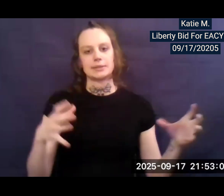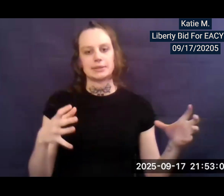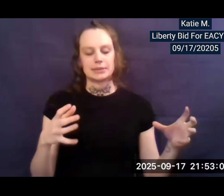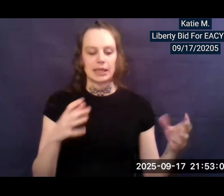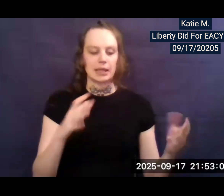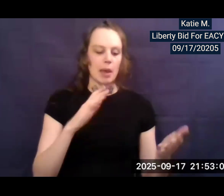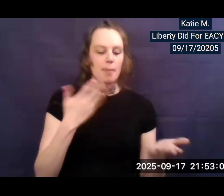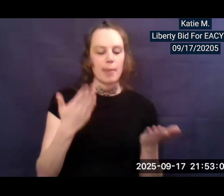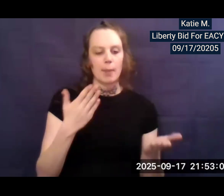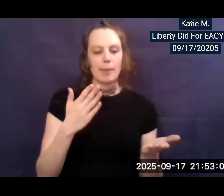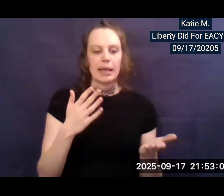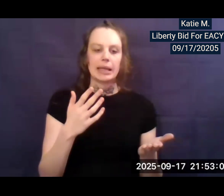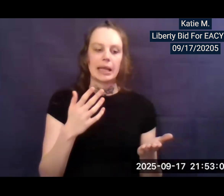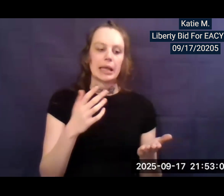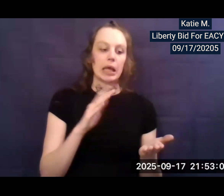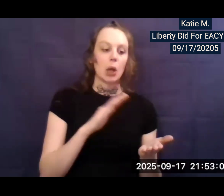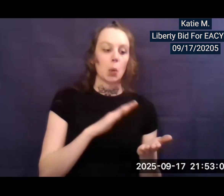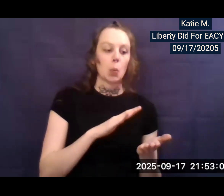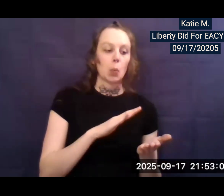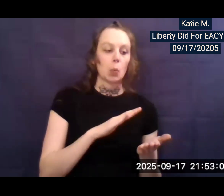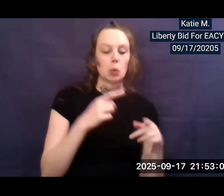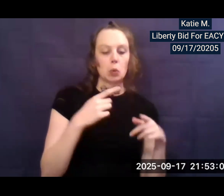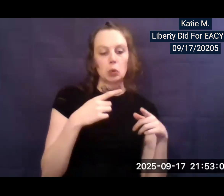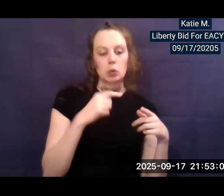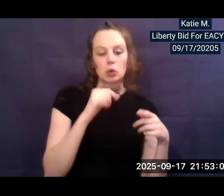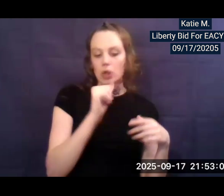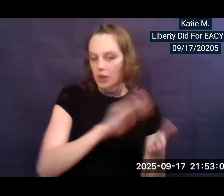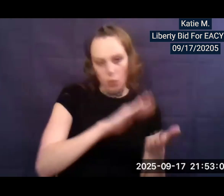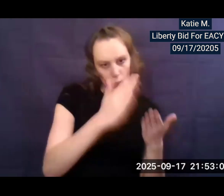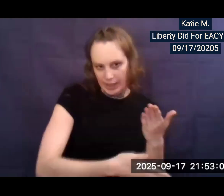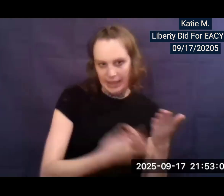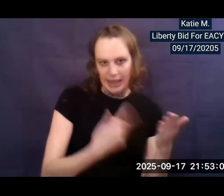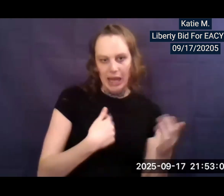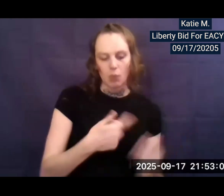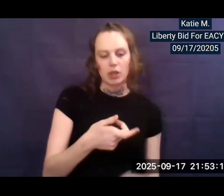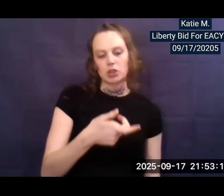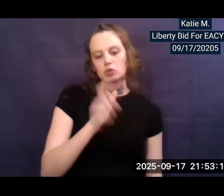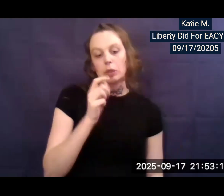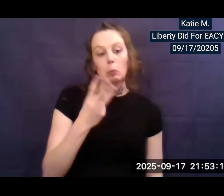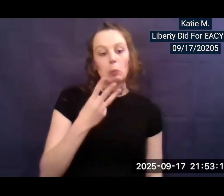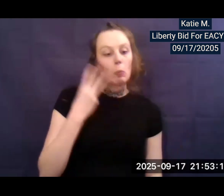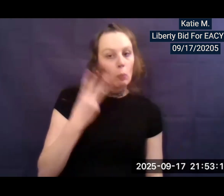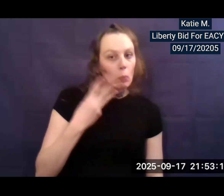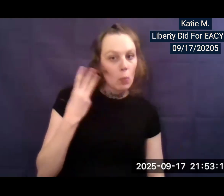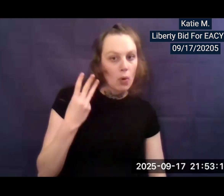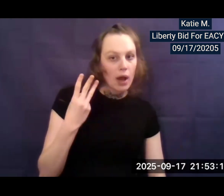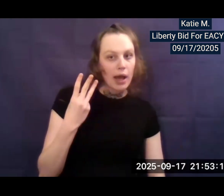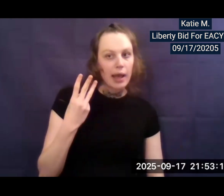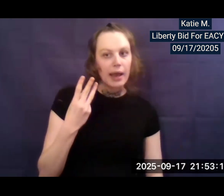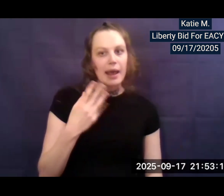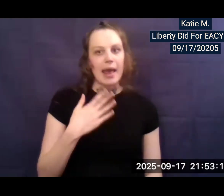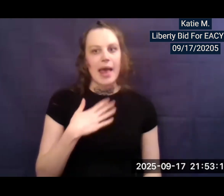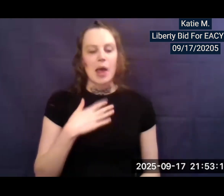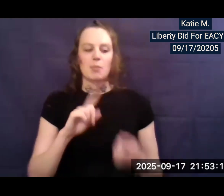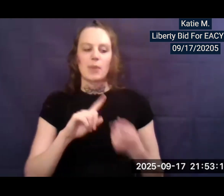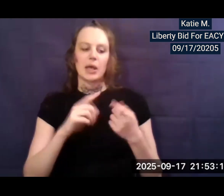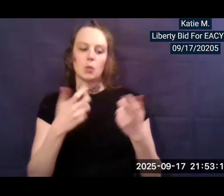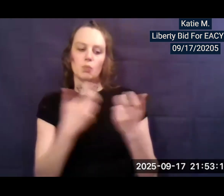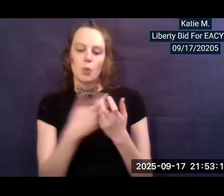like my roommates, they'd be like, and they weren't, and they were like, well, does it count if you're not drinking alone if we're here with you? I'm like, so I kind